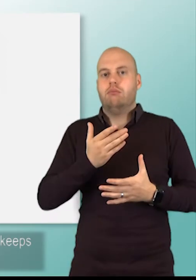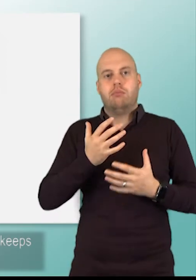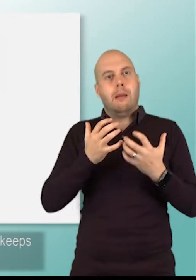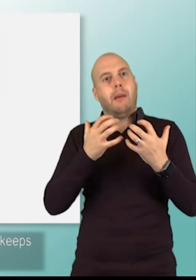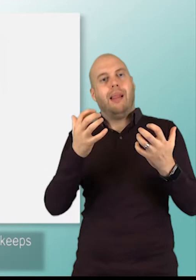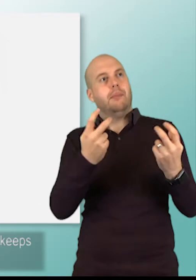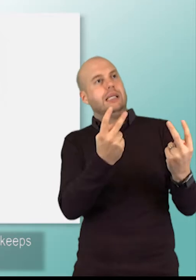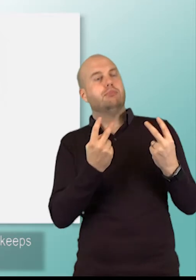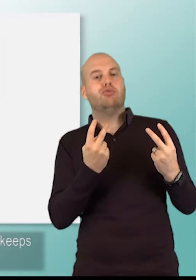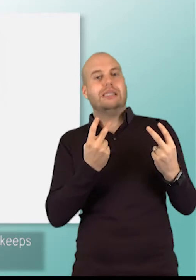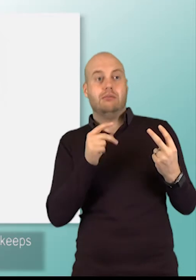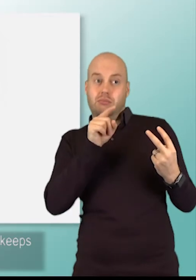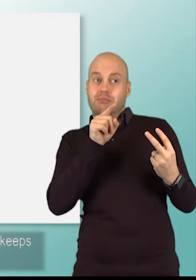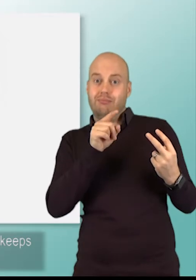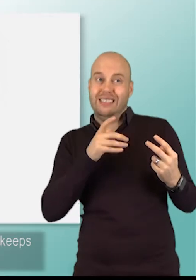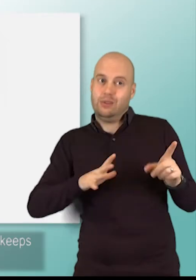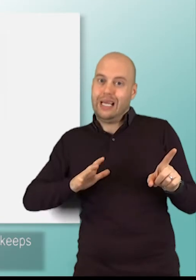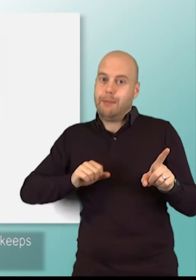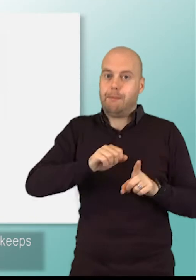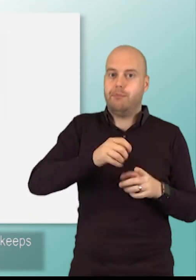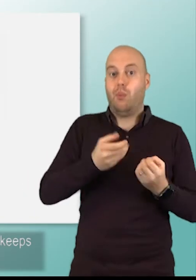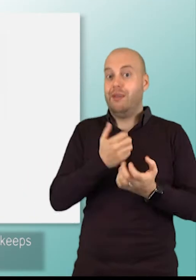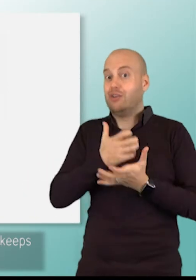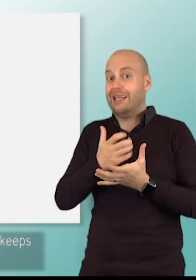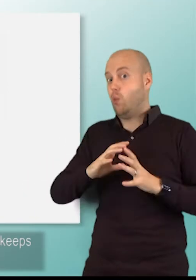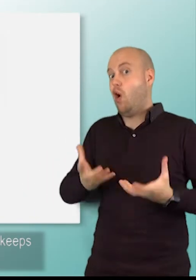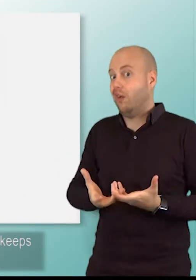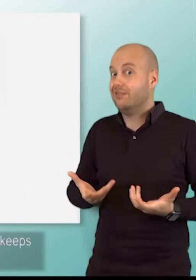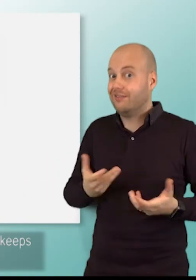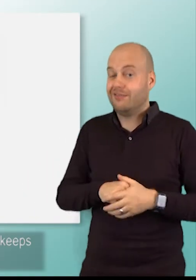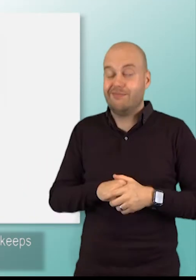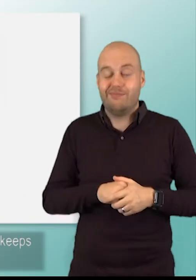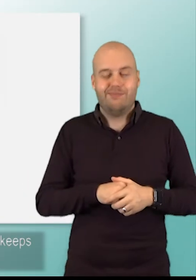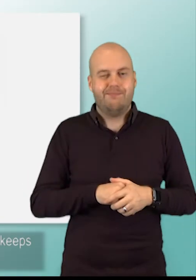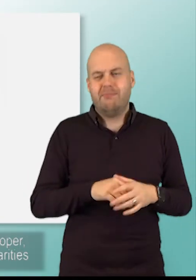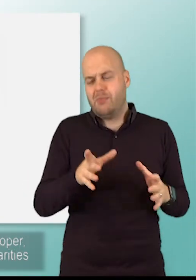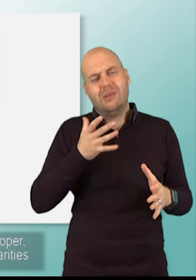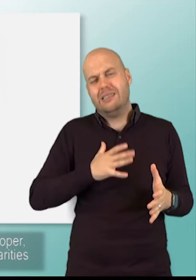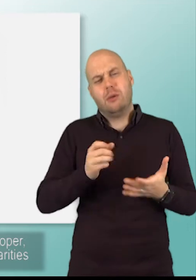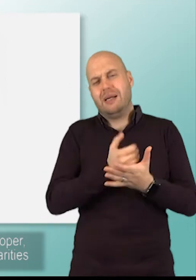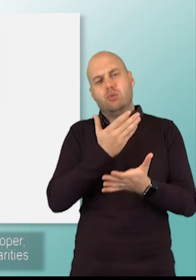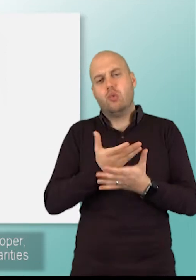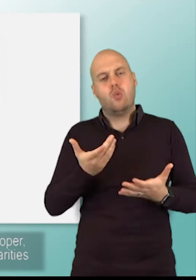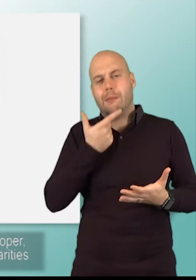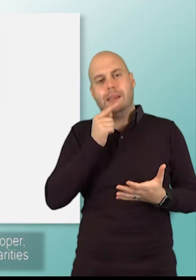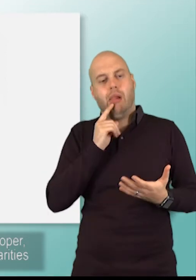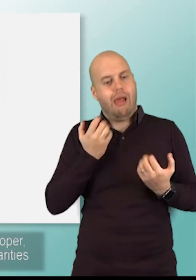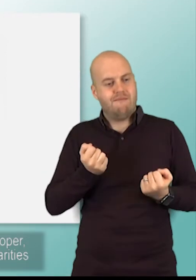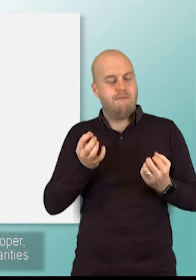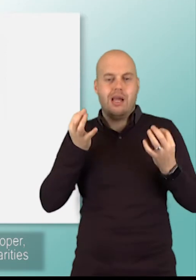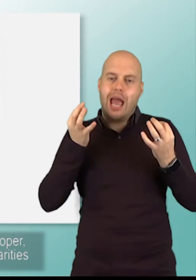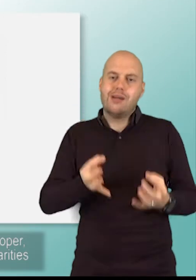perception keeps up with the ever-changing world of charities. So we're just trying to make sure that people